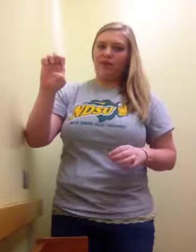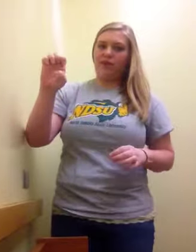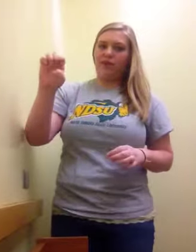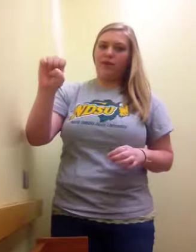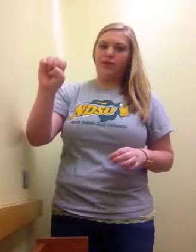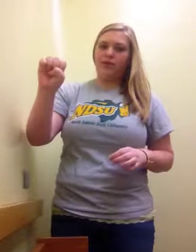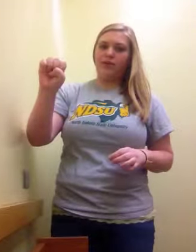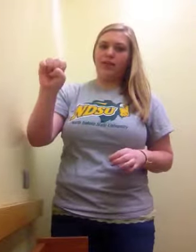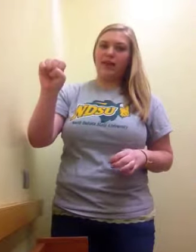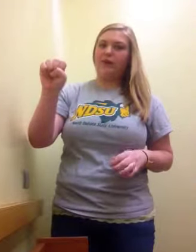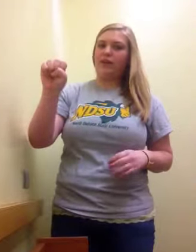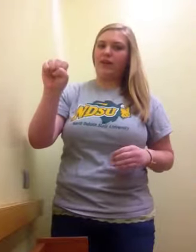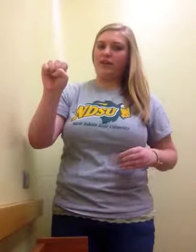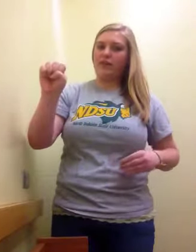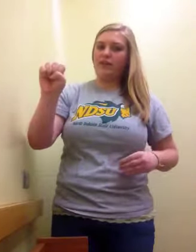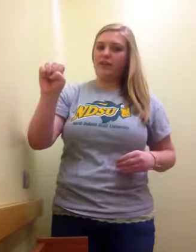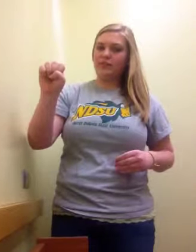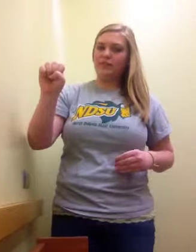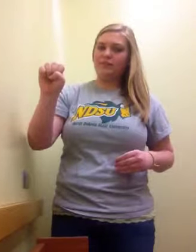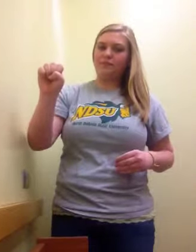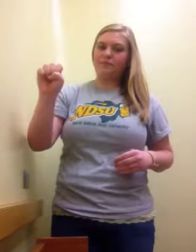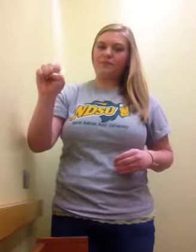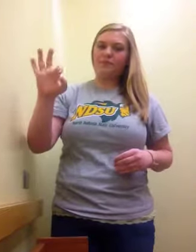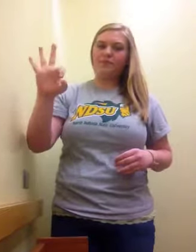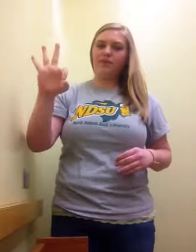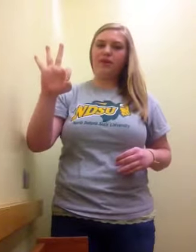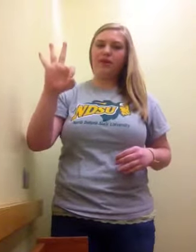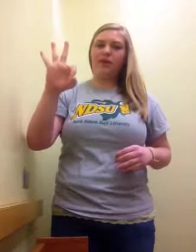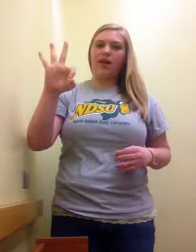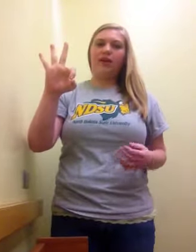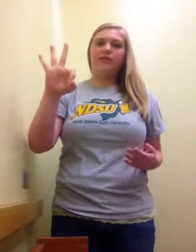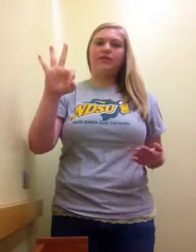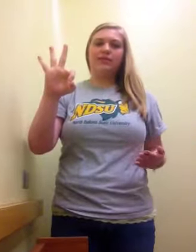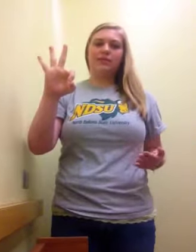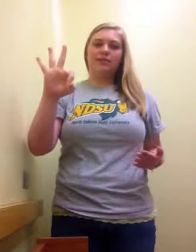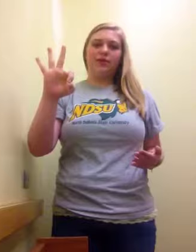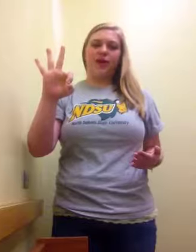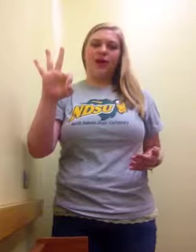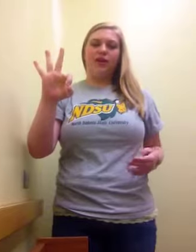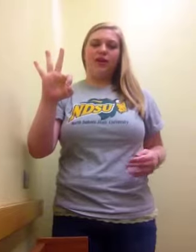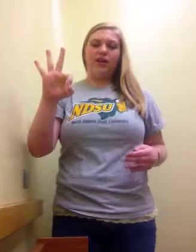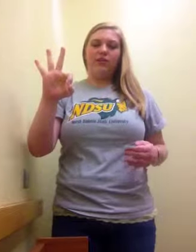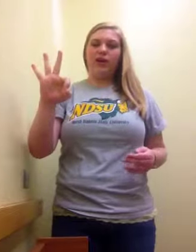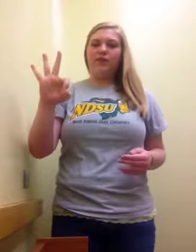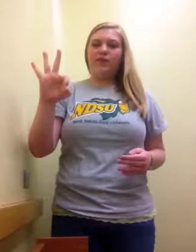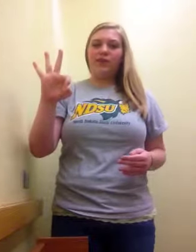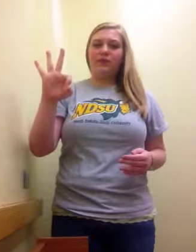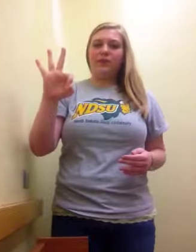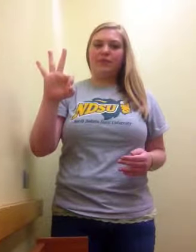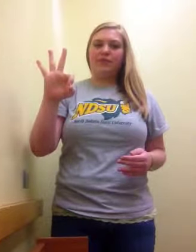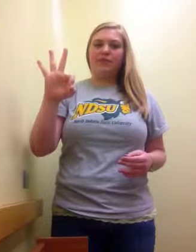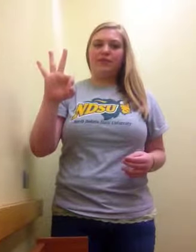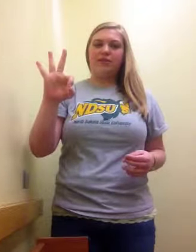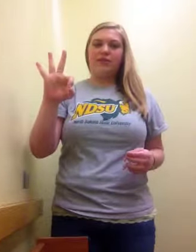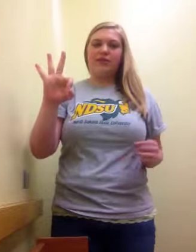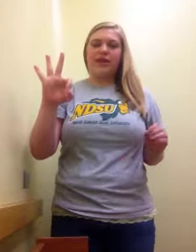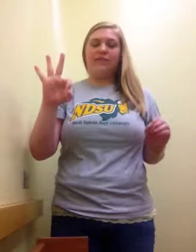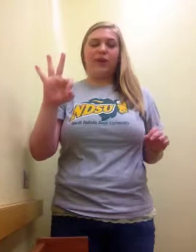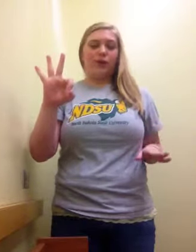here, or squished together more like a fist. F is the symbol that quite a few hearing people consider to be the sign for